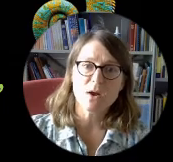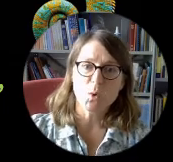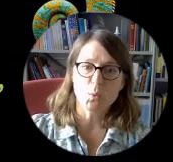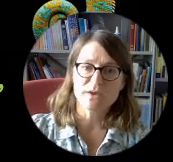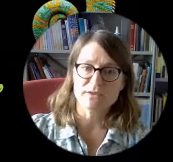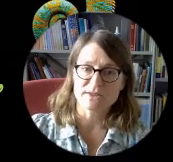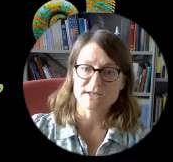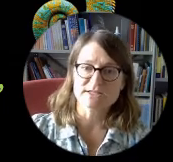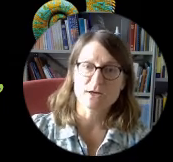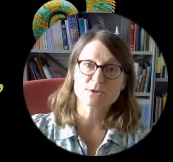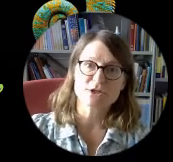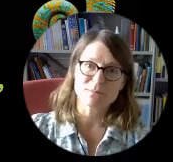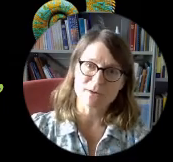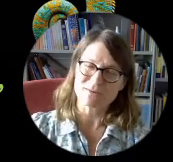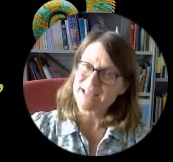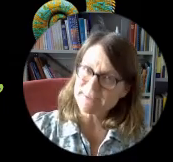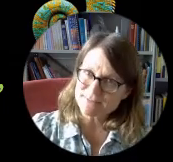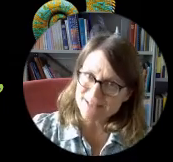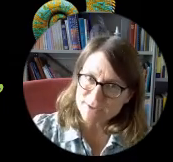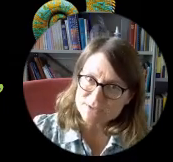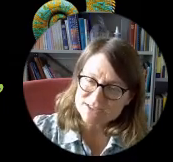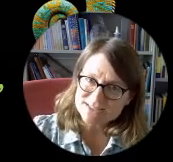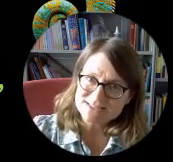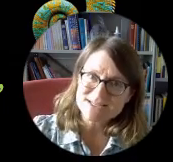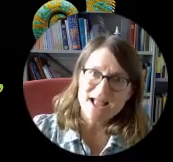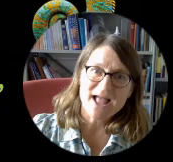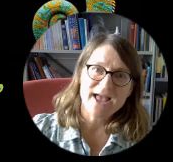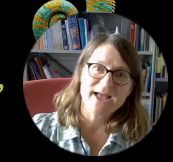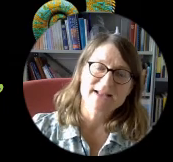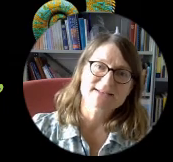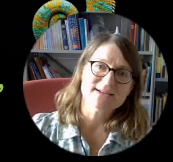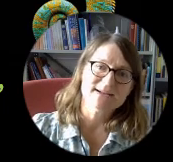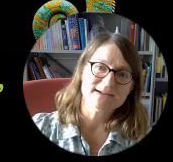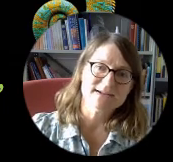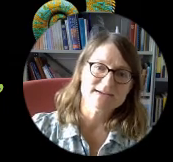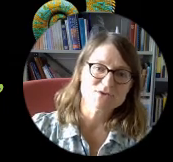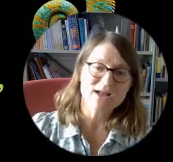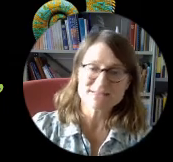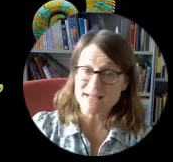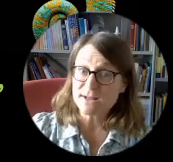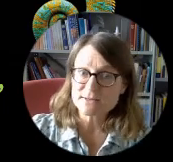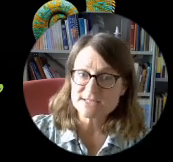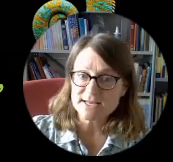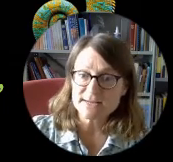familiar with the discussion about named languages and